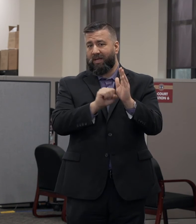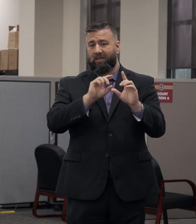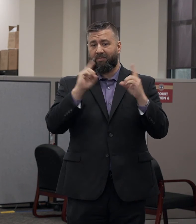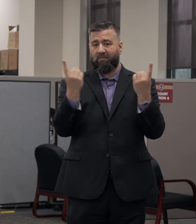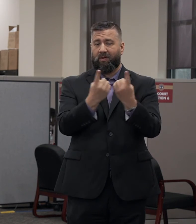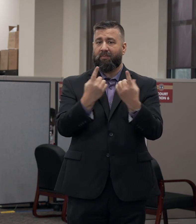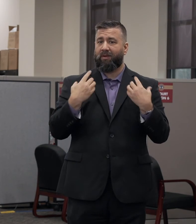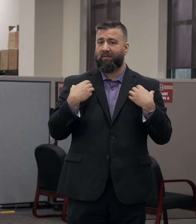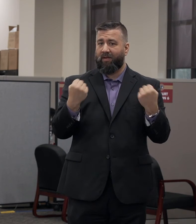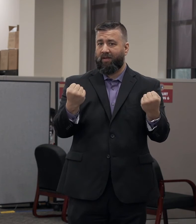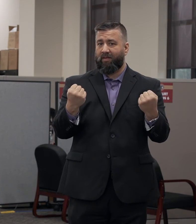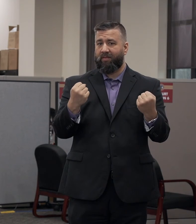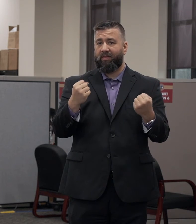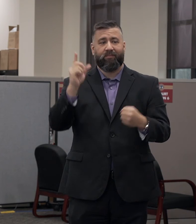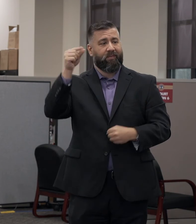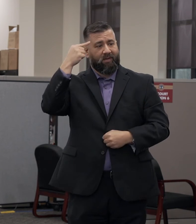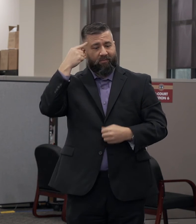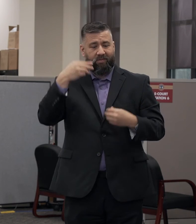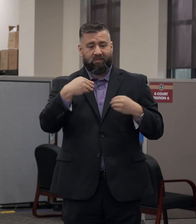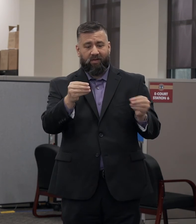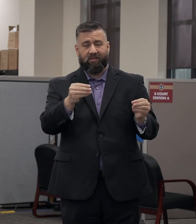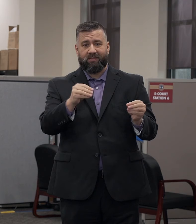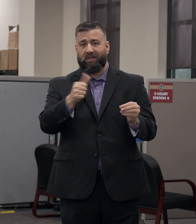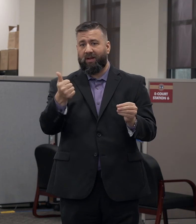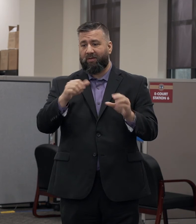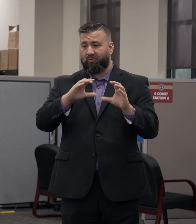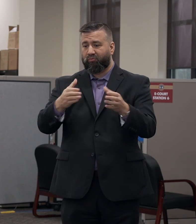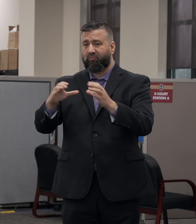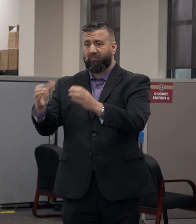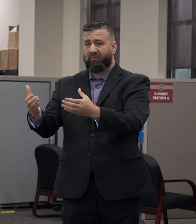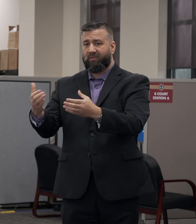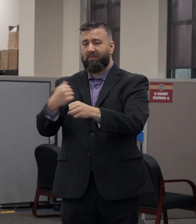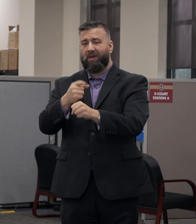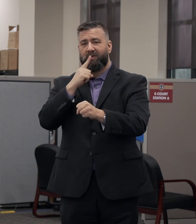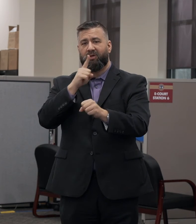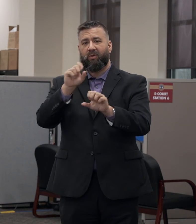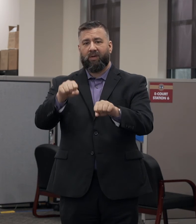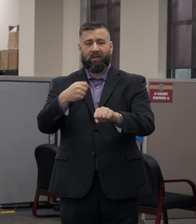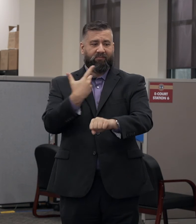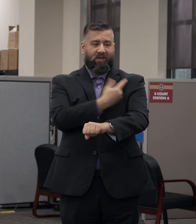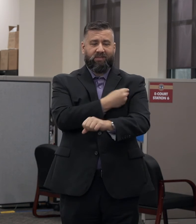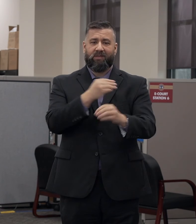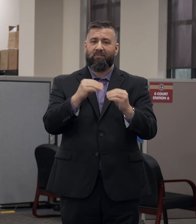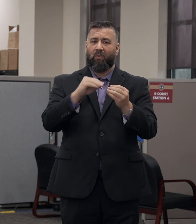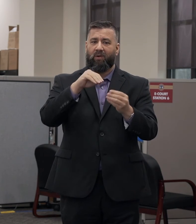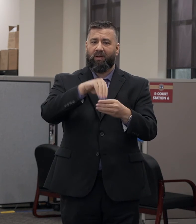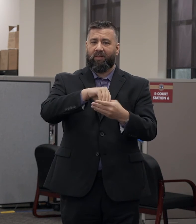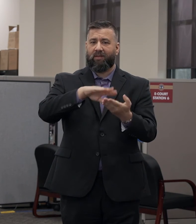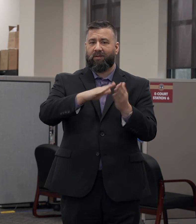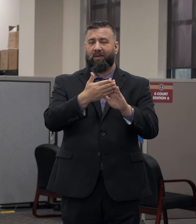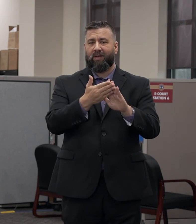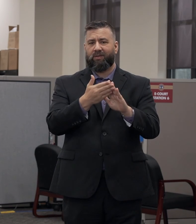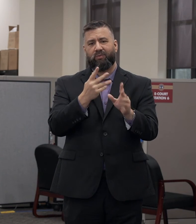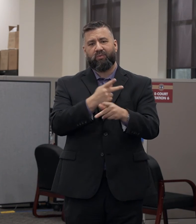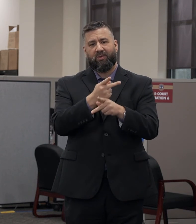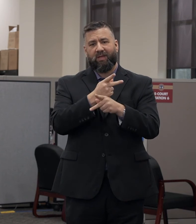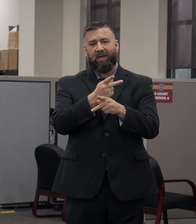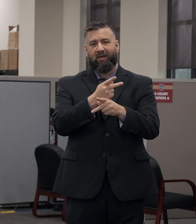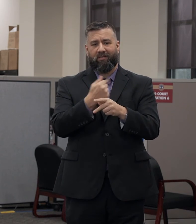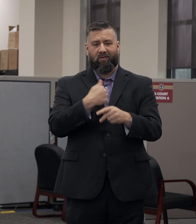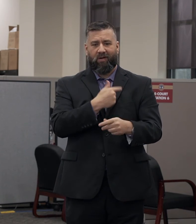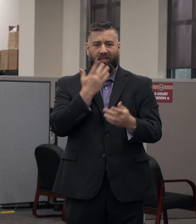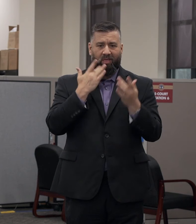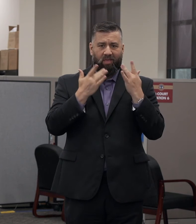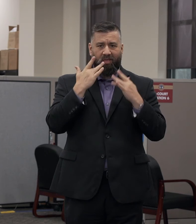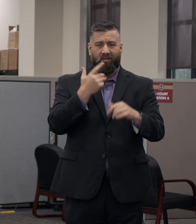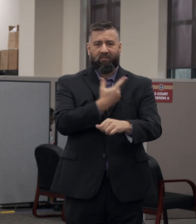governor's office and other vaccinators to get more vaccine into our community, to address the shortage that we have among